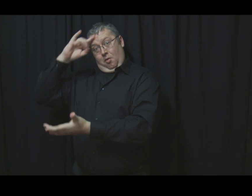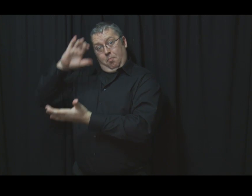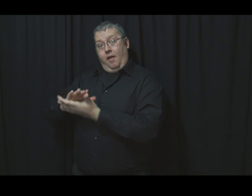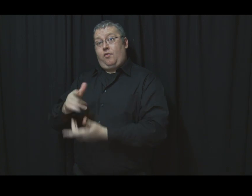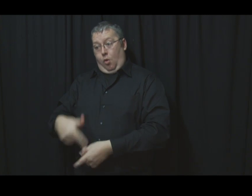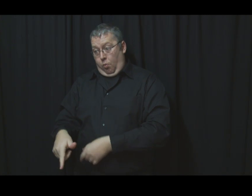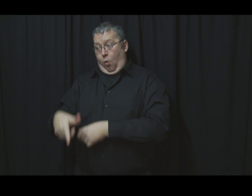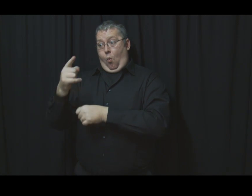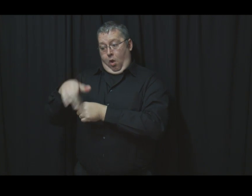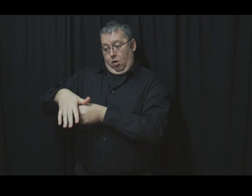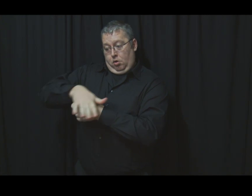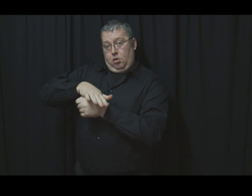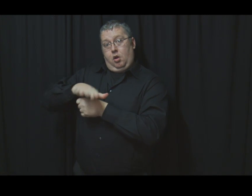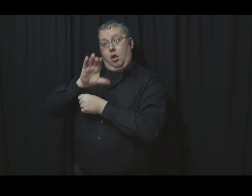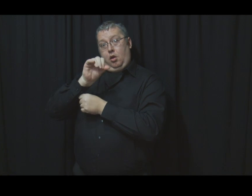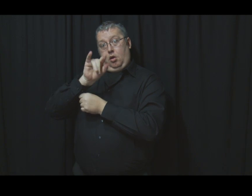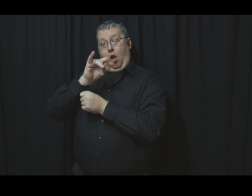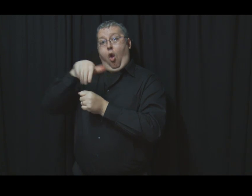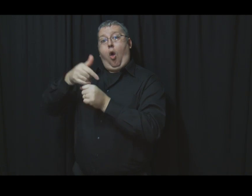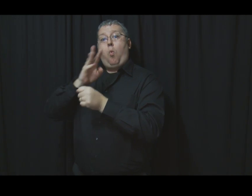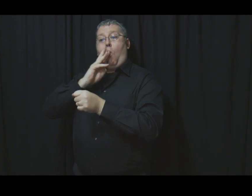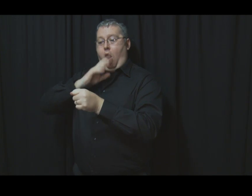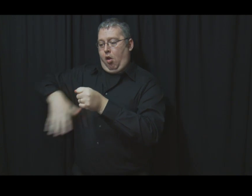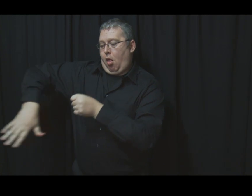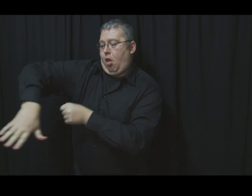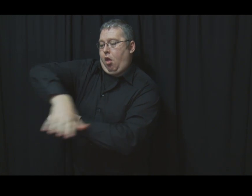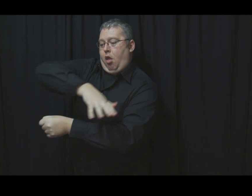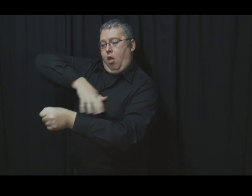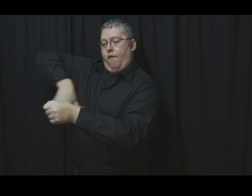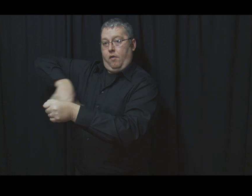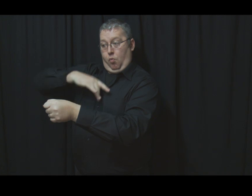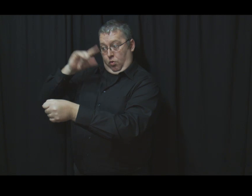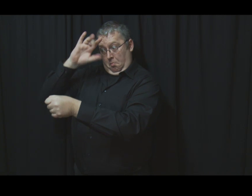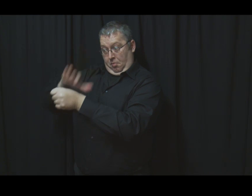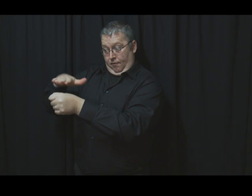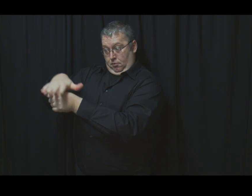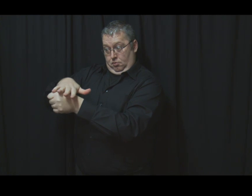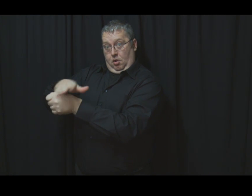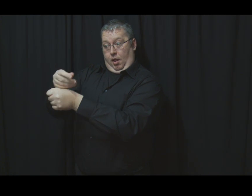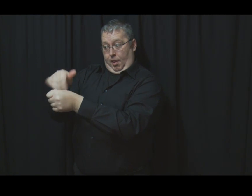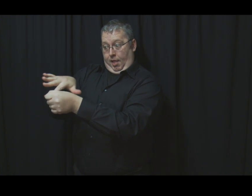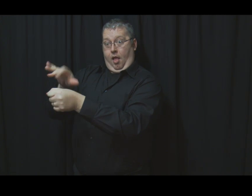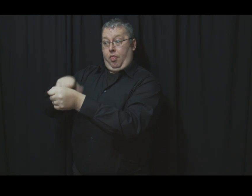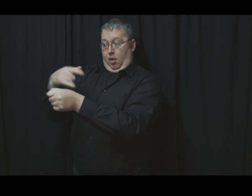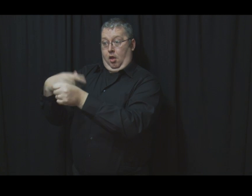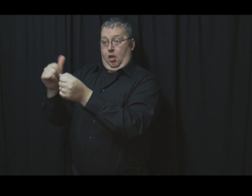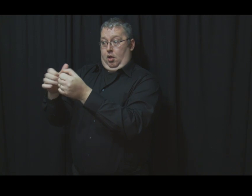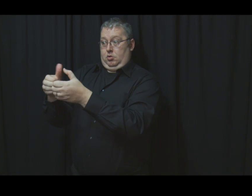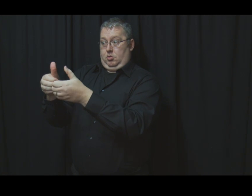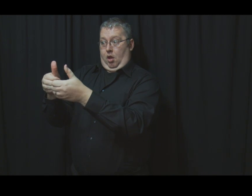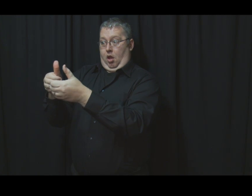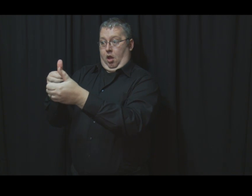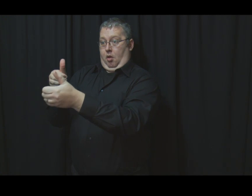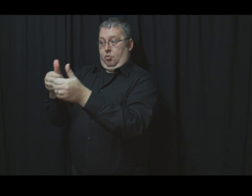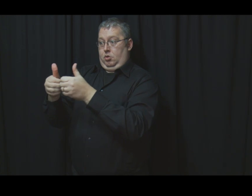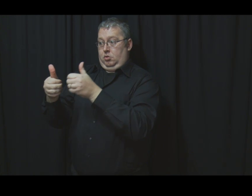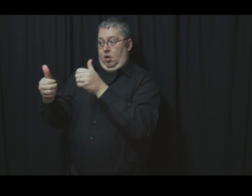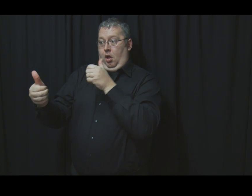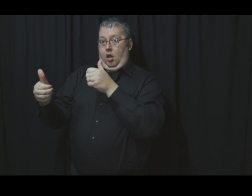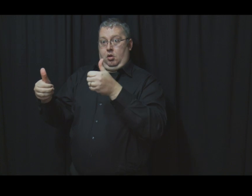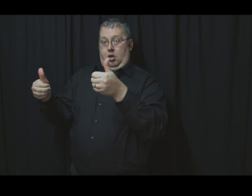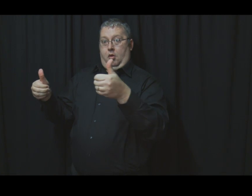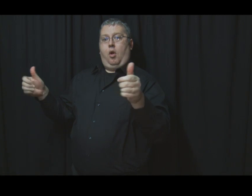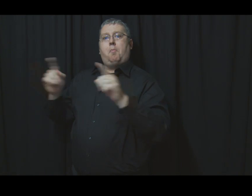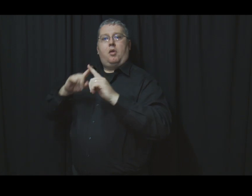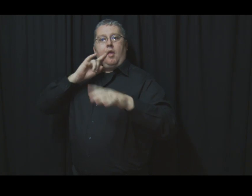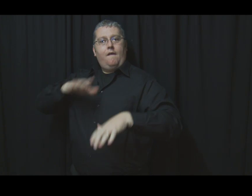with because the waters were gathered together into one place. So we do believe that the continent has split up, but particularly the flood had a lot to